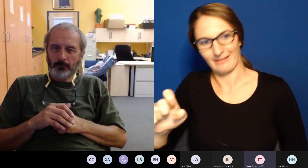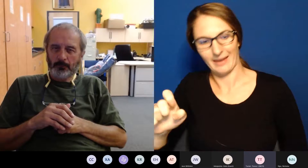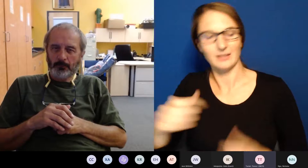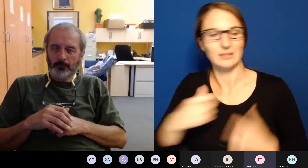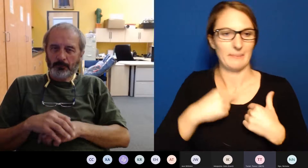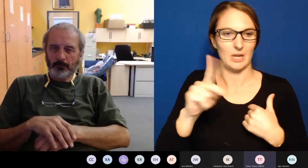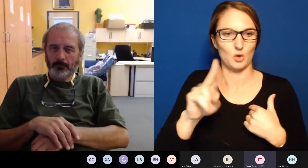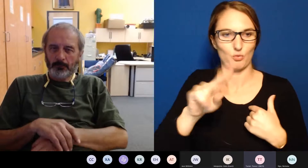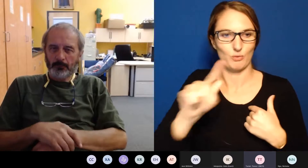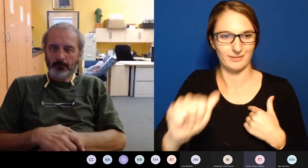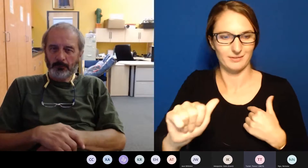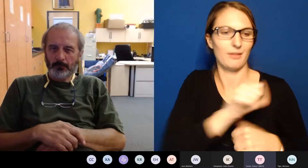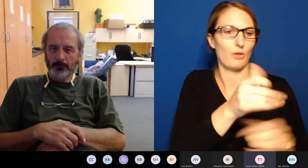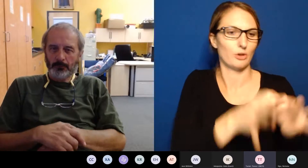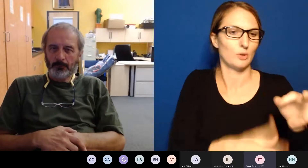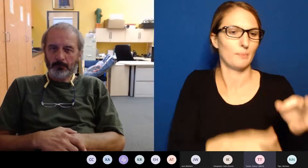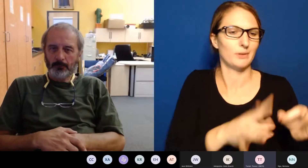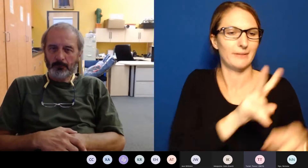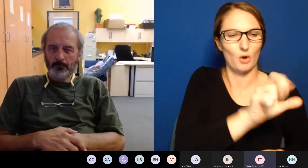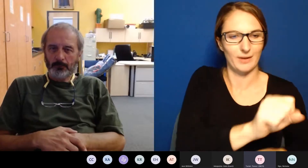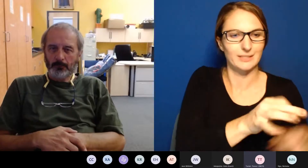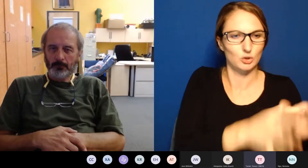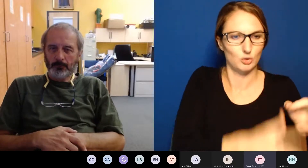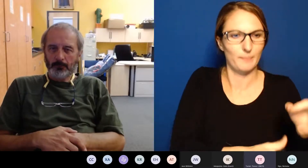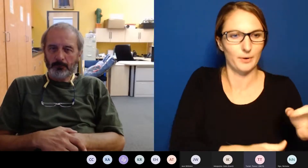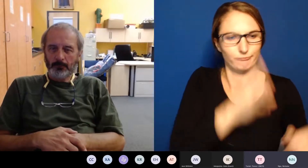for the Minnesota Council on Disability.